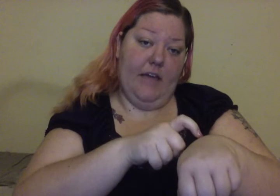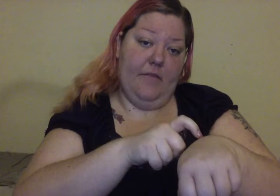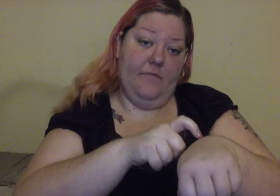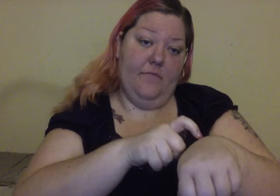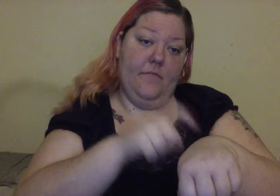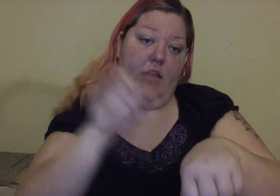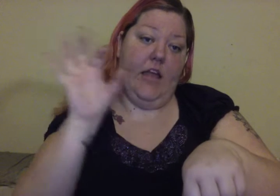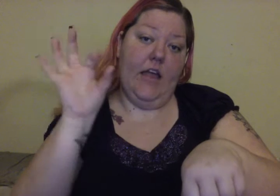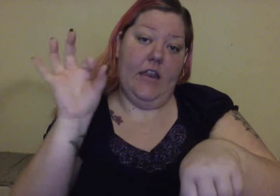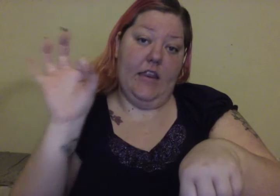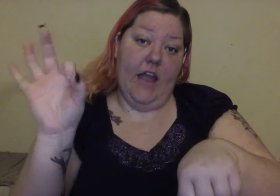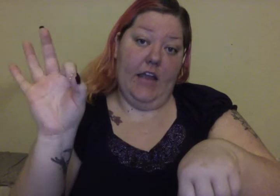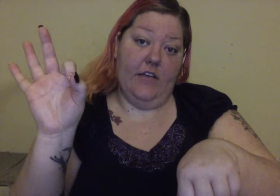Time, 9 o'clock.